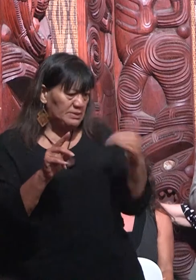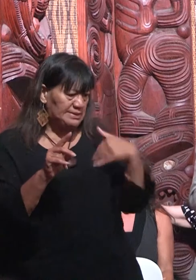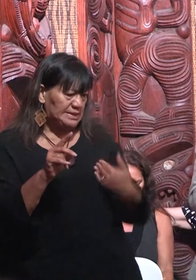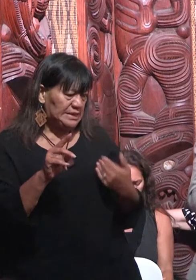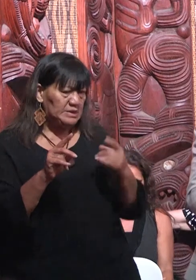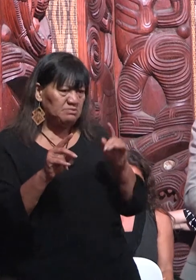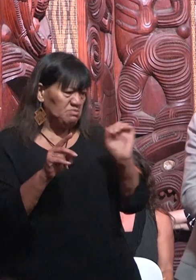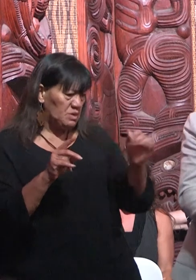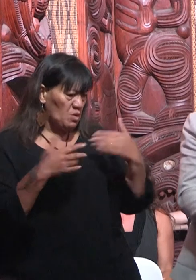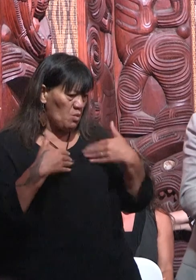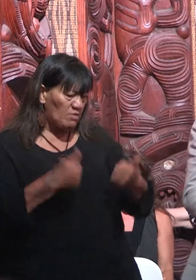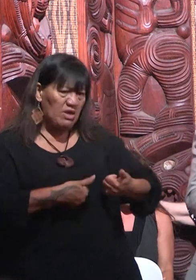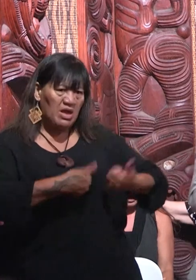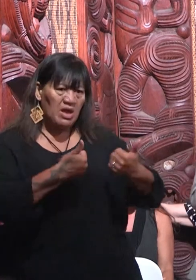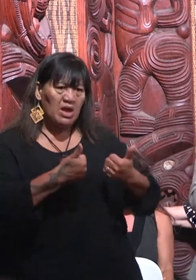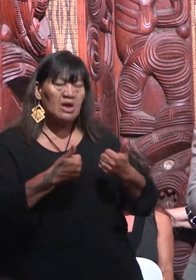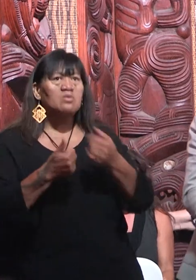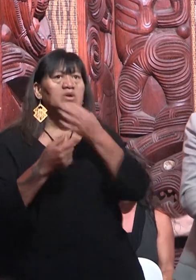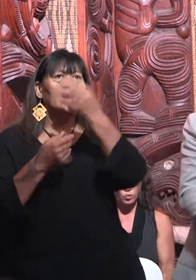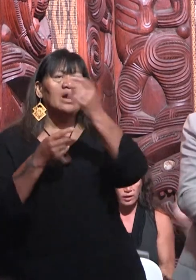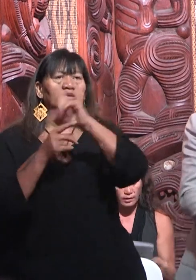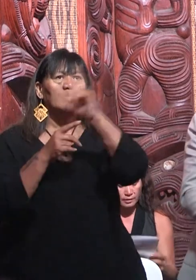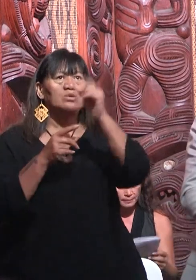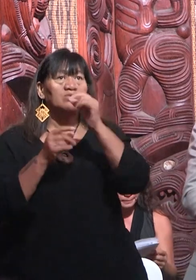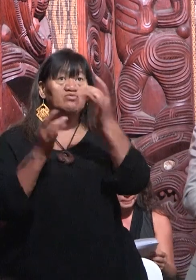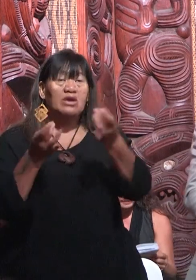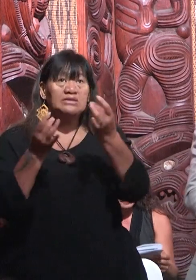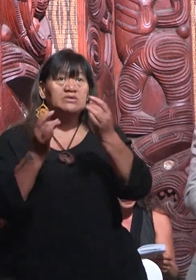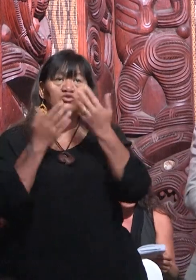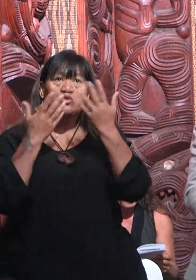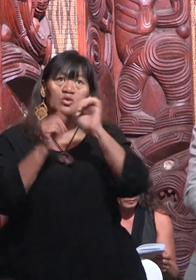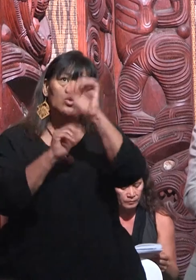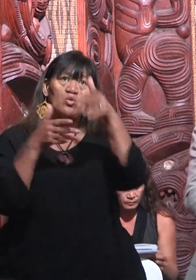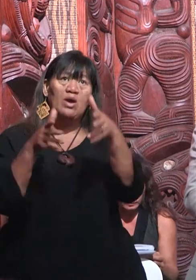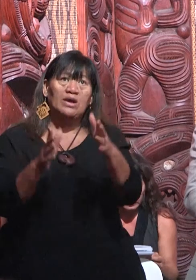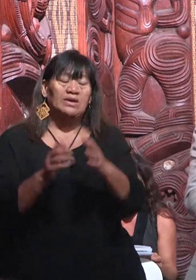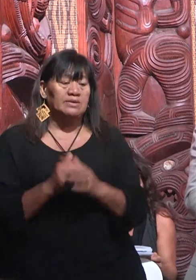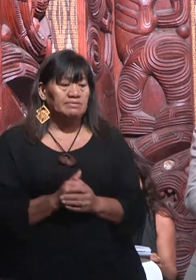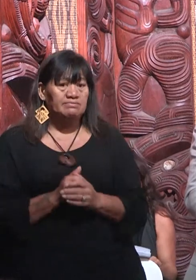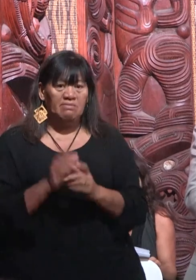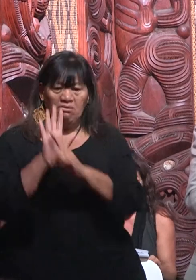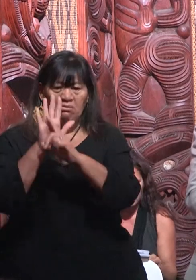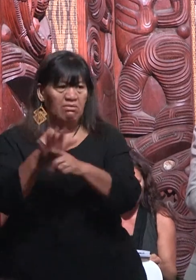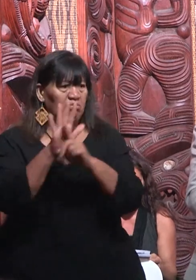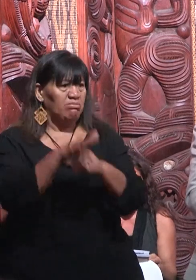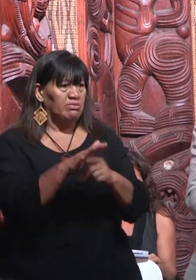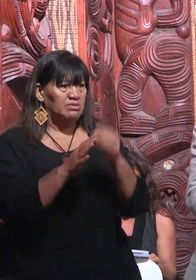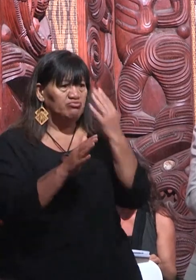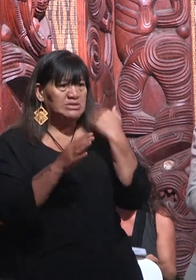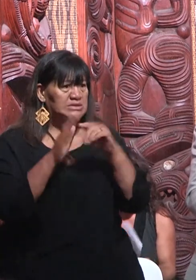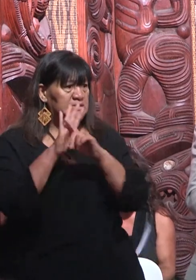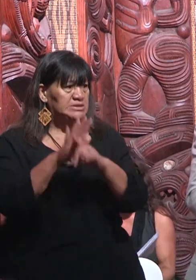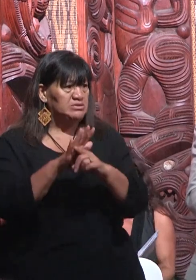all people, God of grace, show us your way. From the discrimination, prejudice,